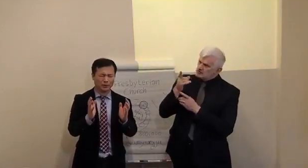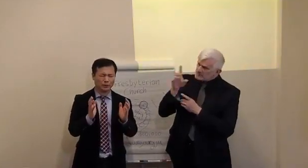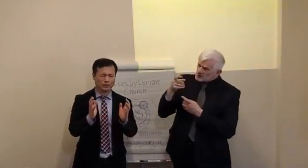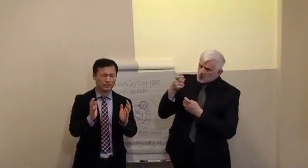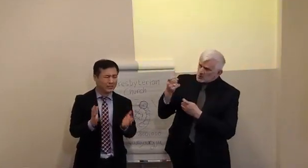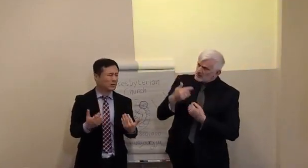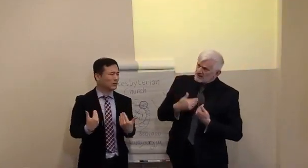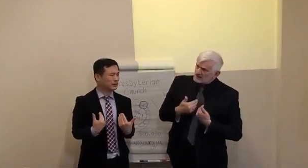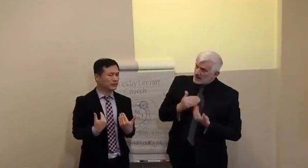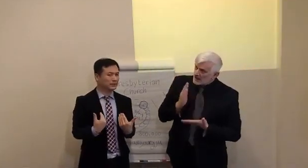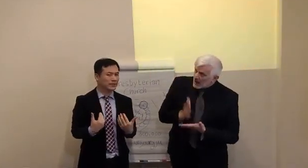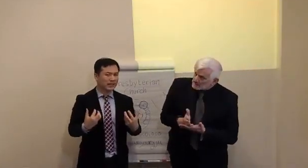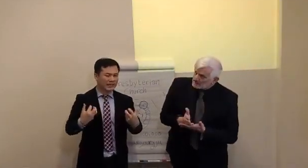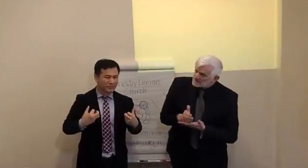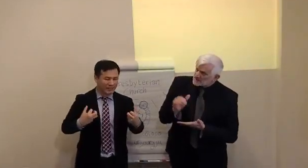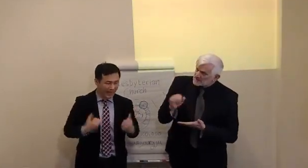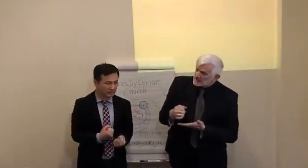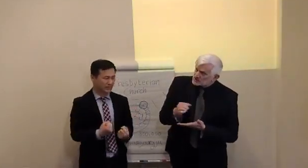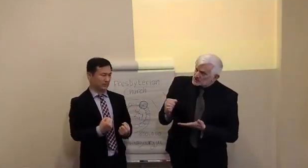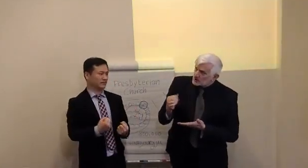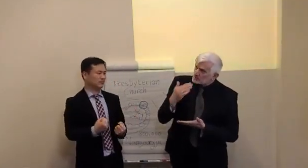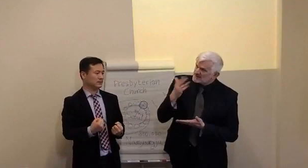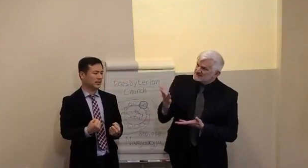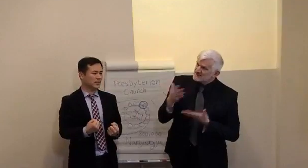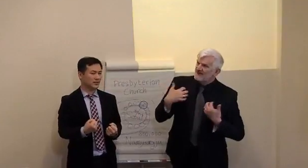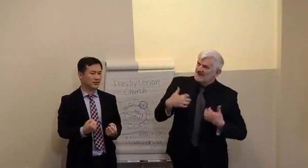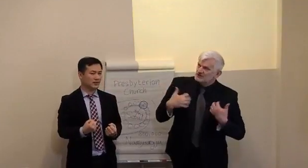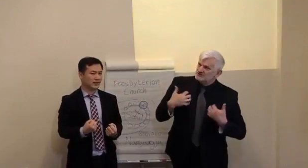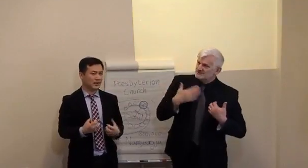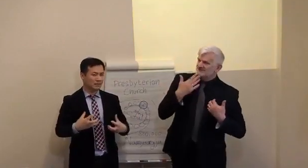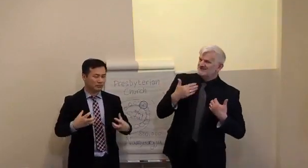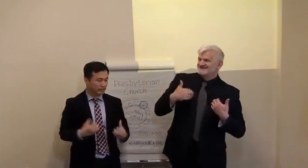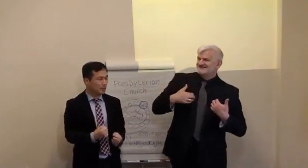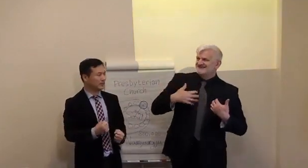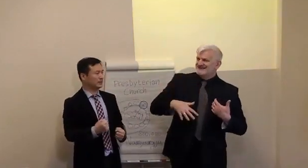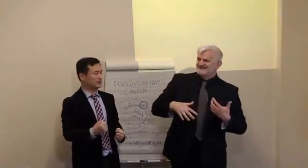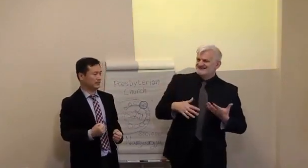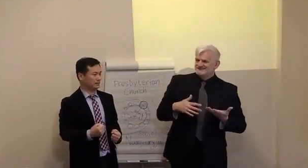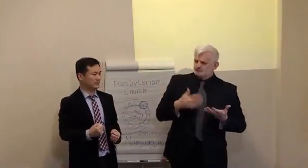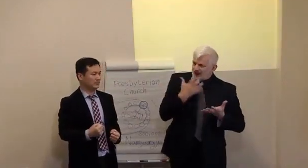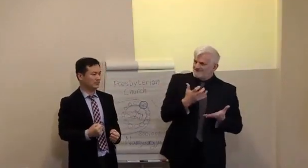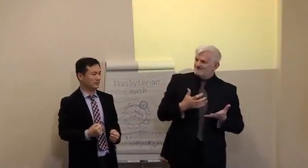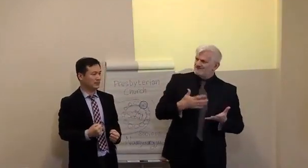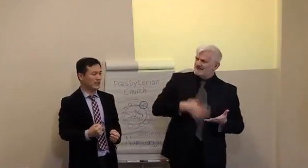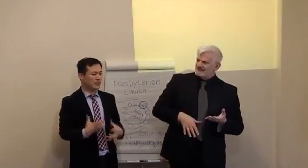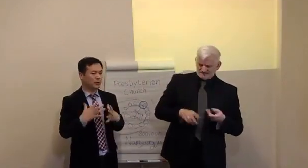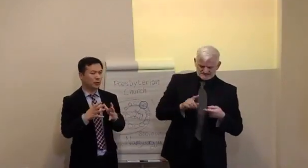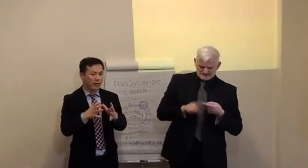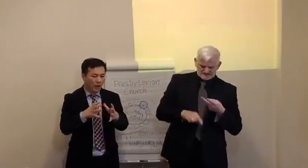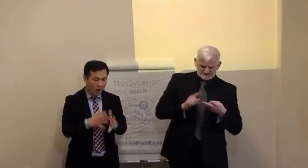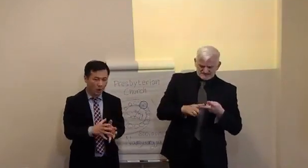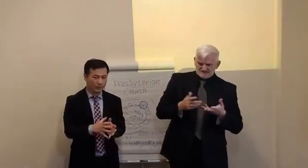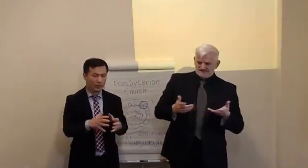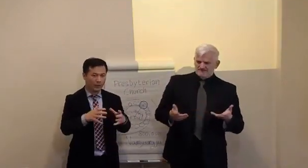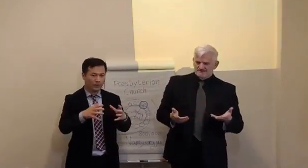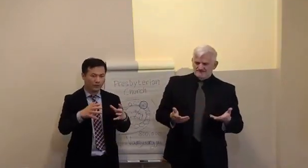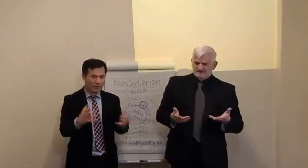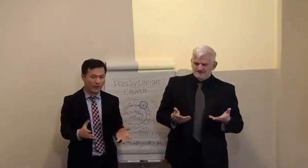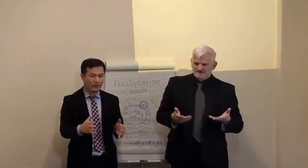you really called us, give me energy, give me braveness. Even though we are alone, no family,